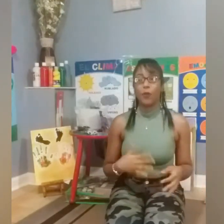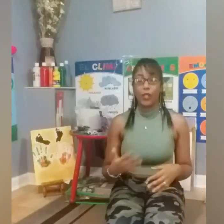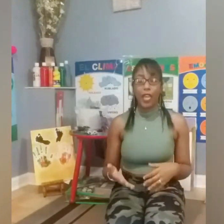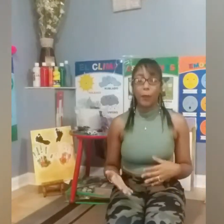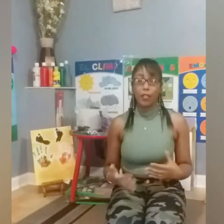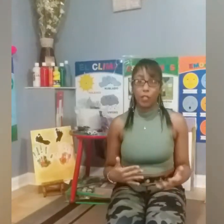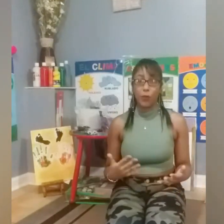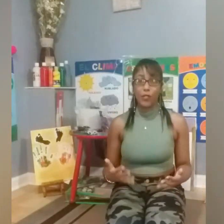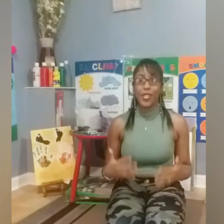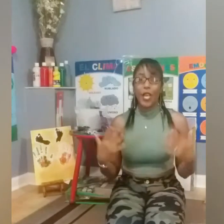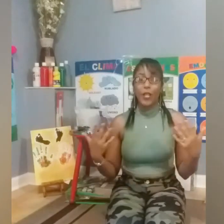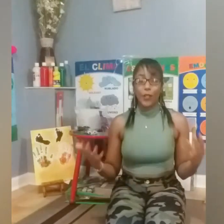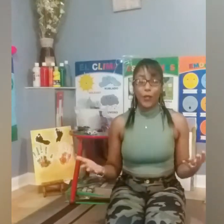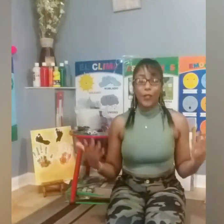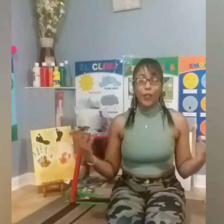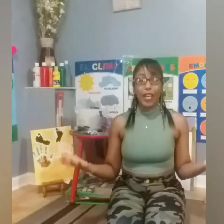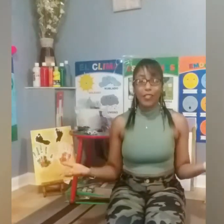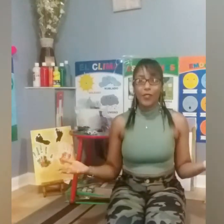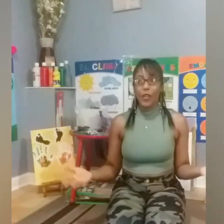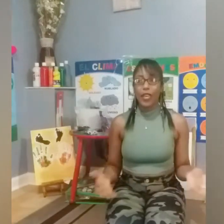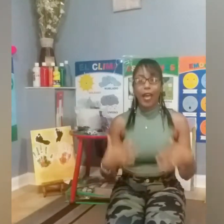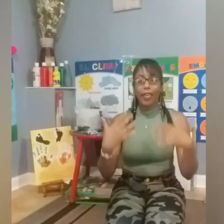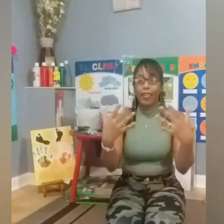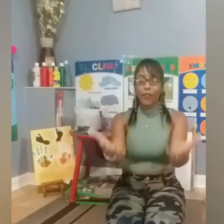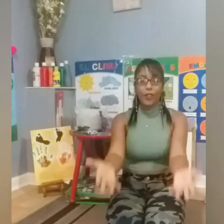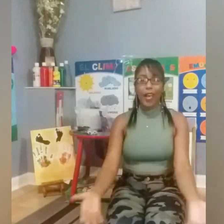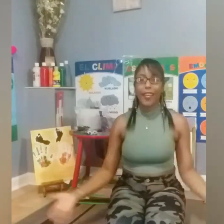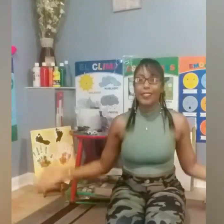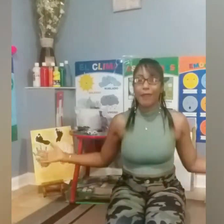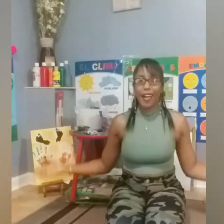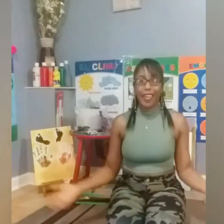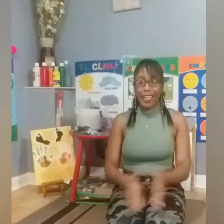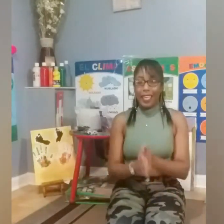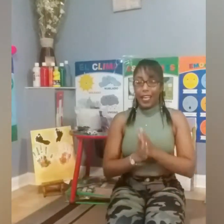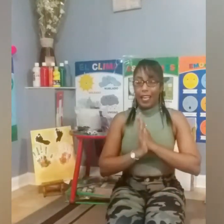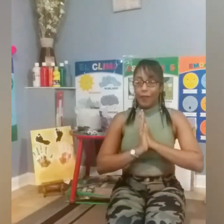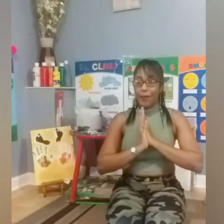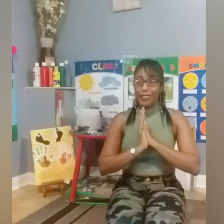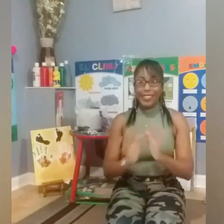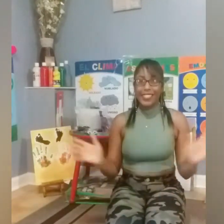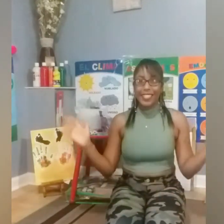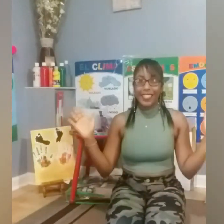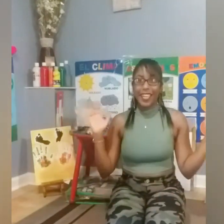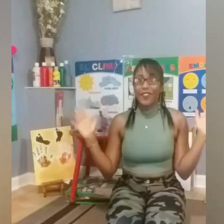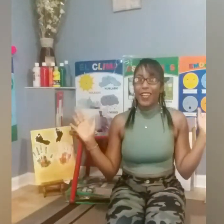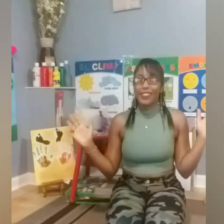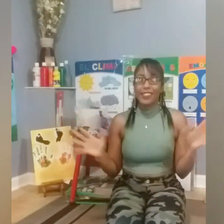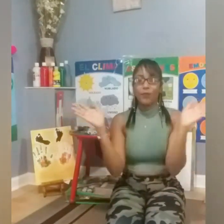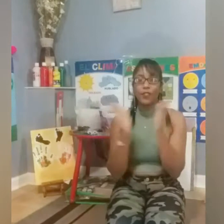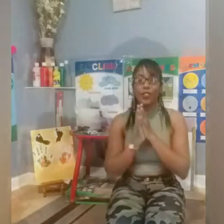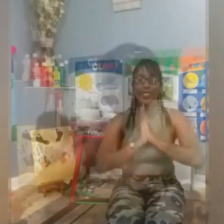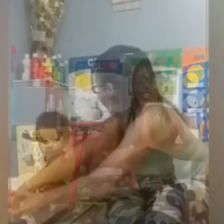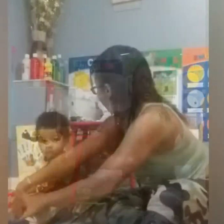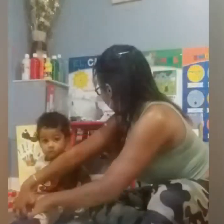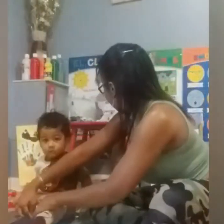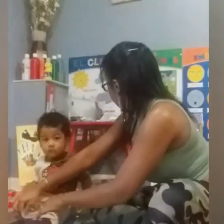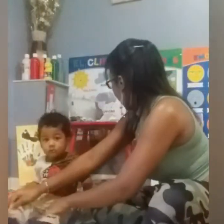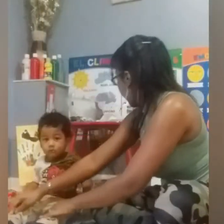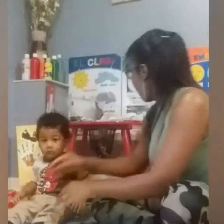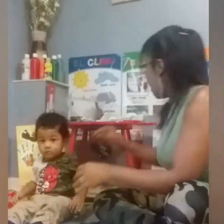really helped the little ones learn their colors. So yeah, I give you guys my my teaching advice. Look at our activity.